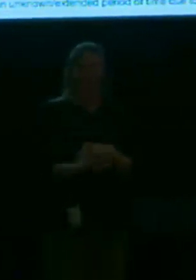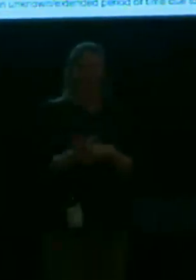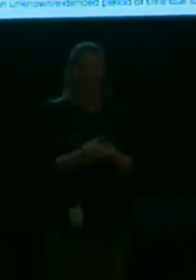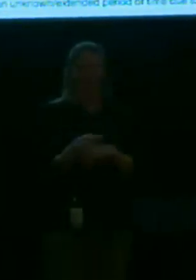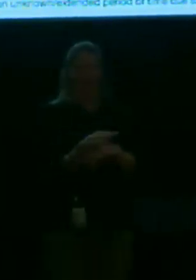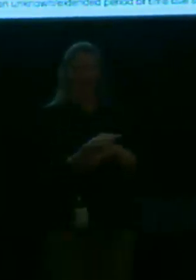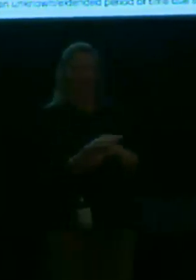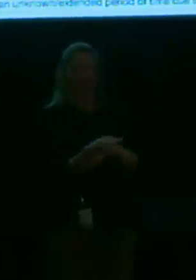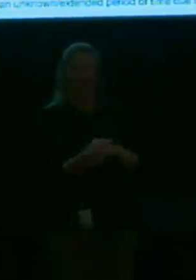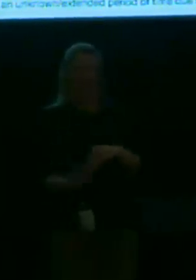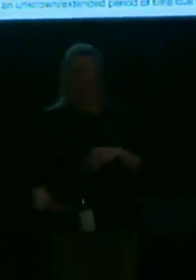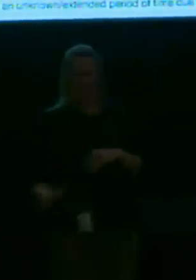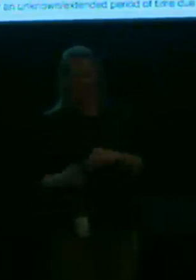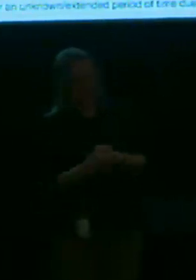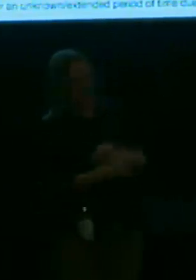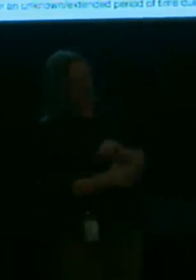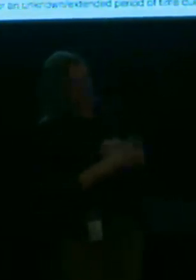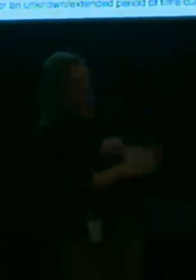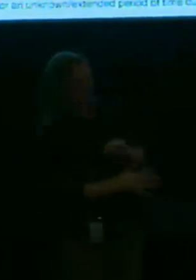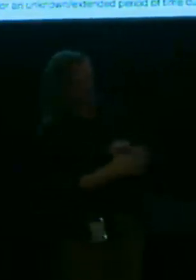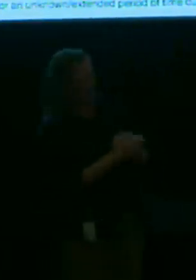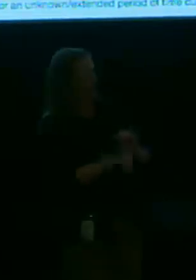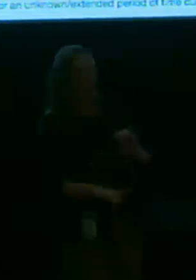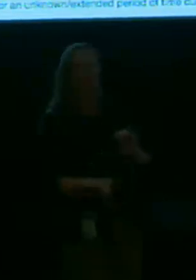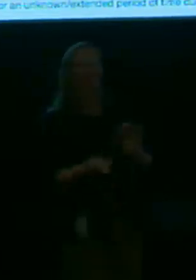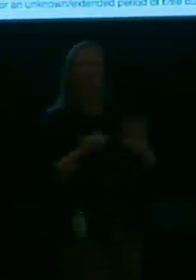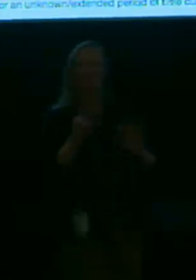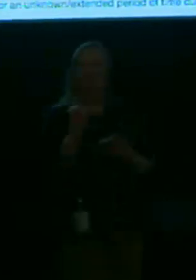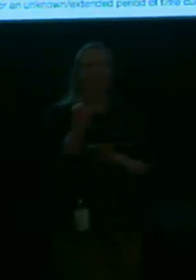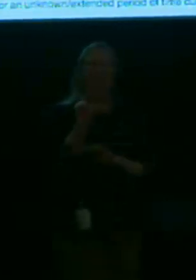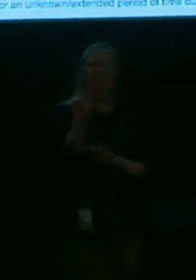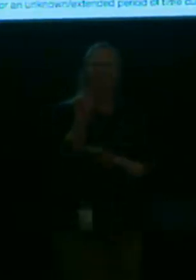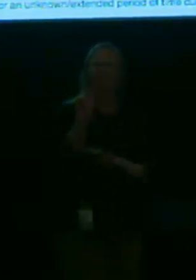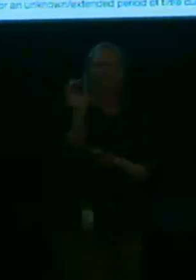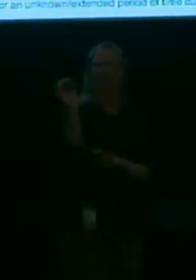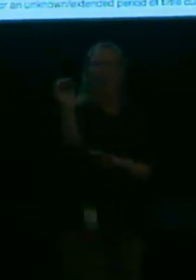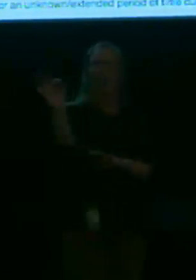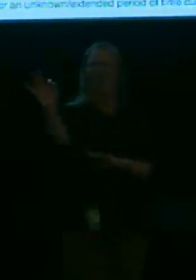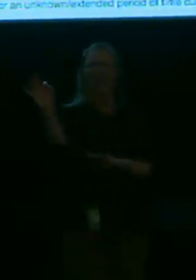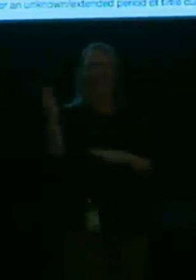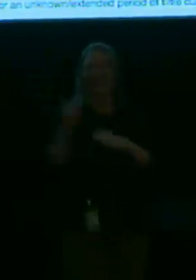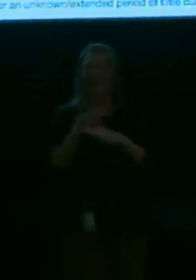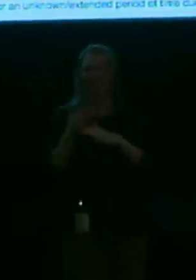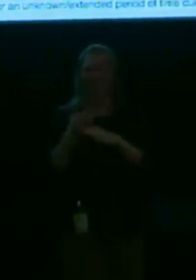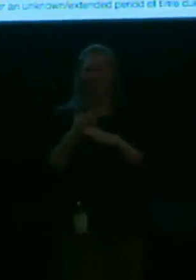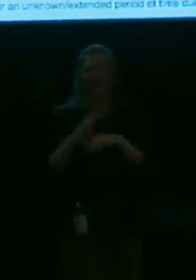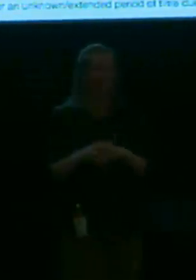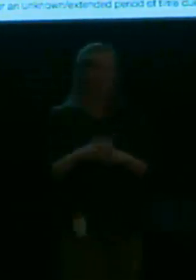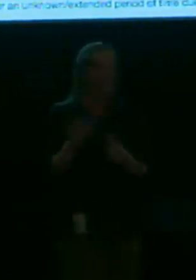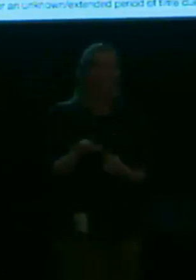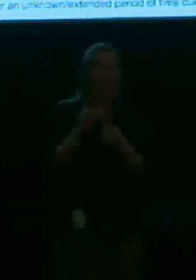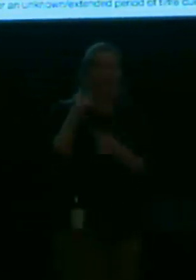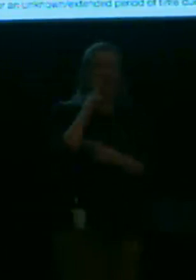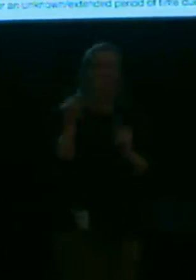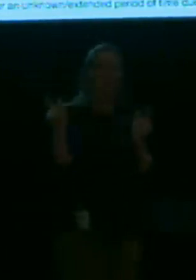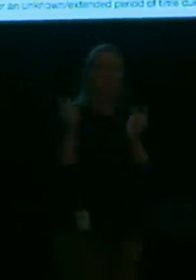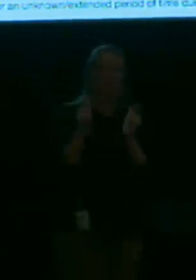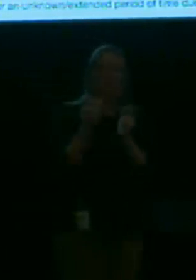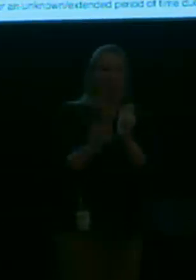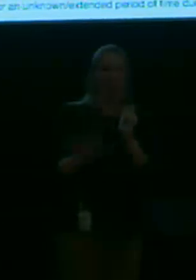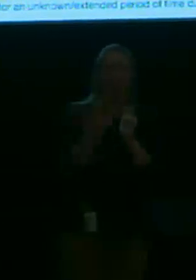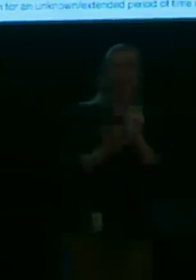area here, which represents section MTO9, with the exception of a small area